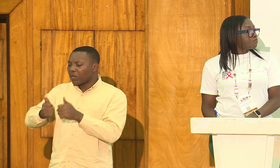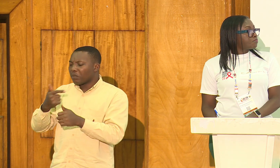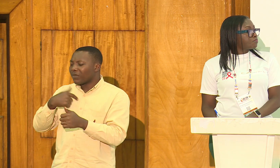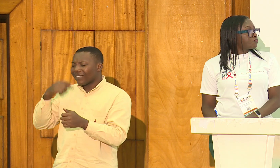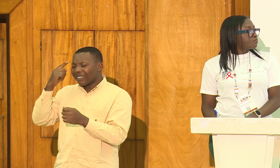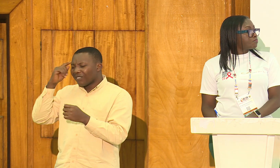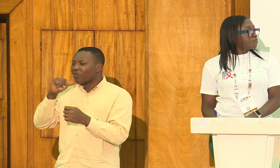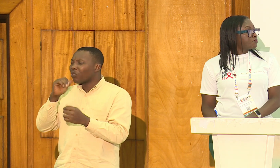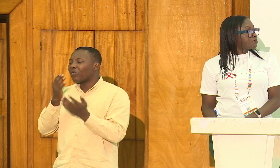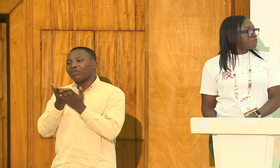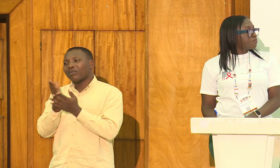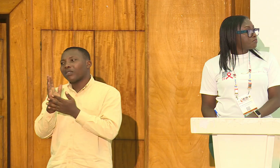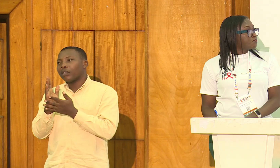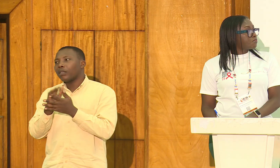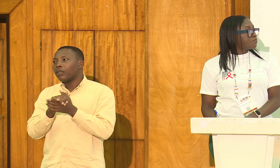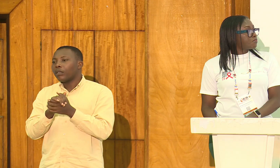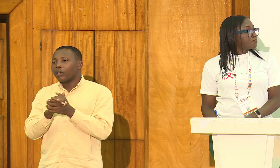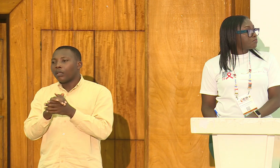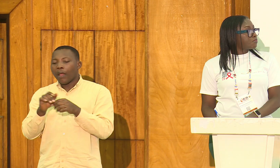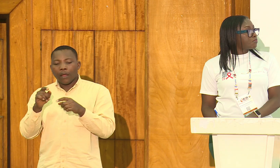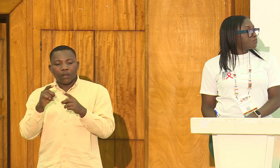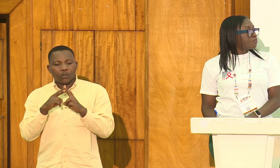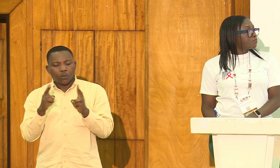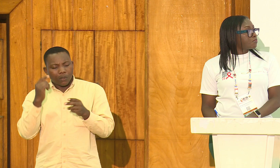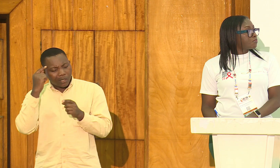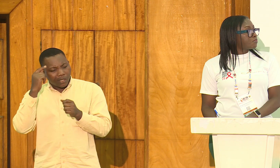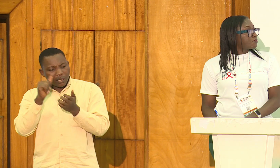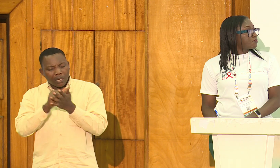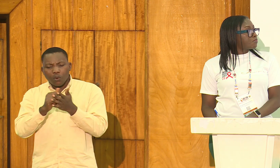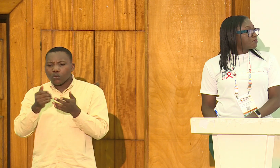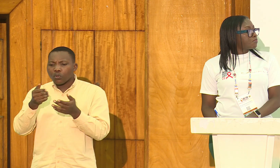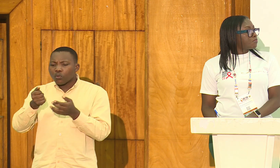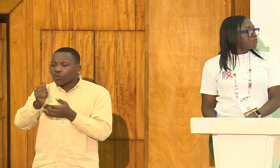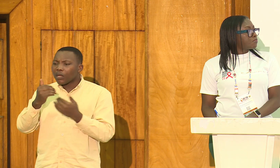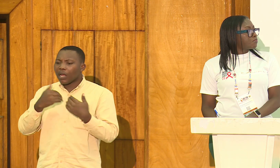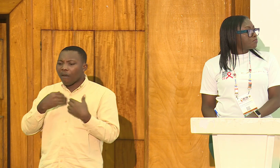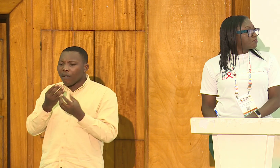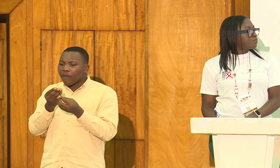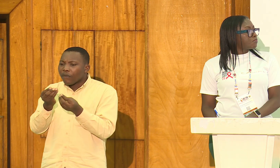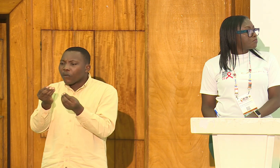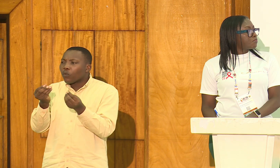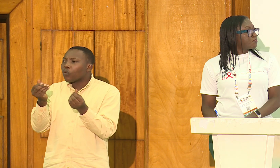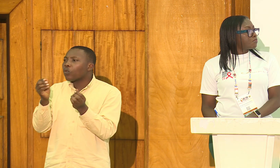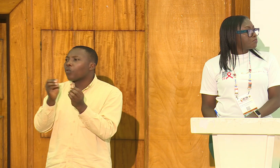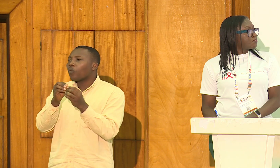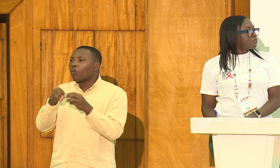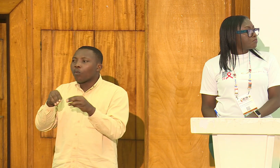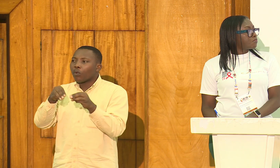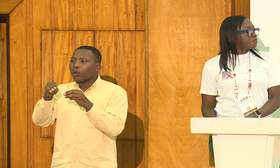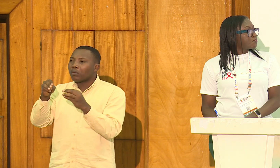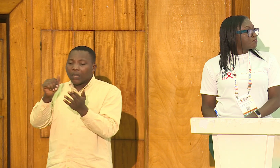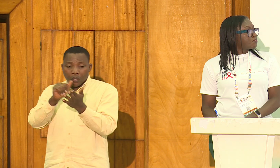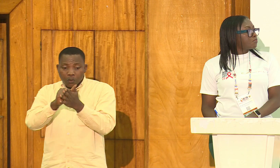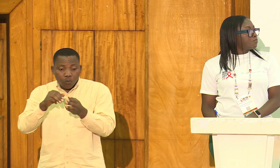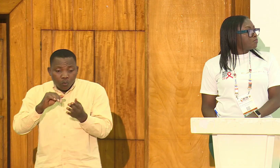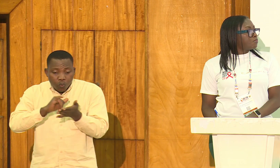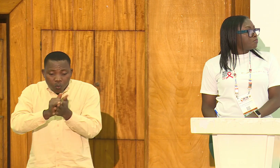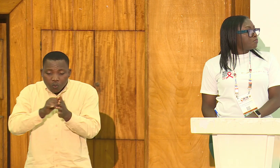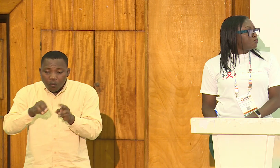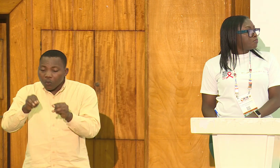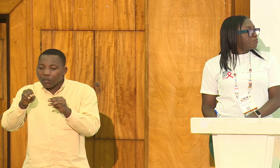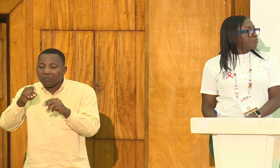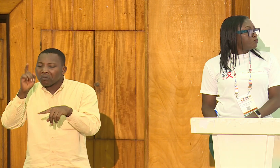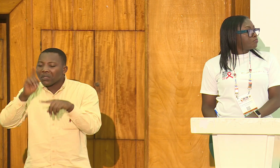probably need to have a few models, and those models can't be within facilities.